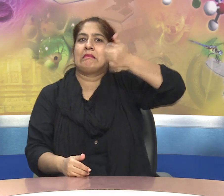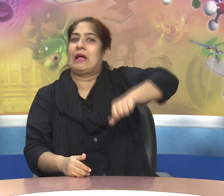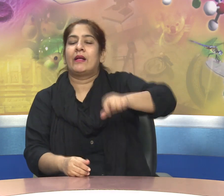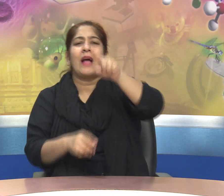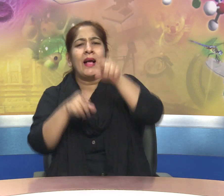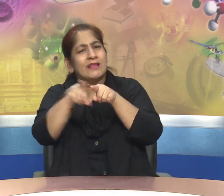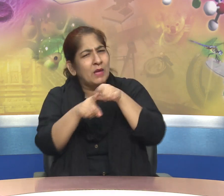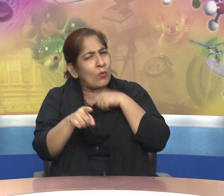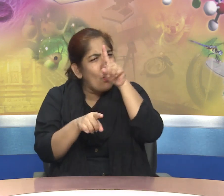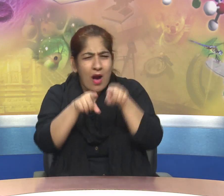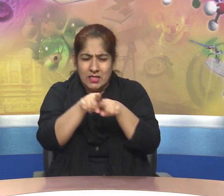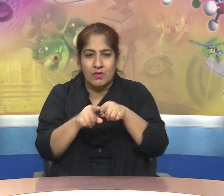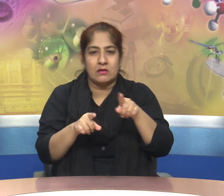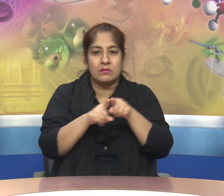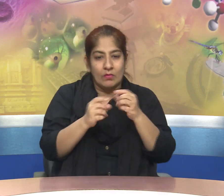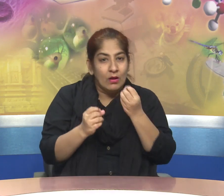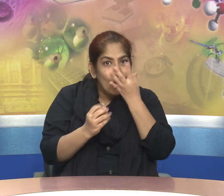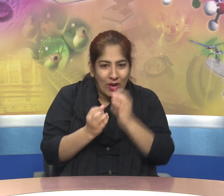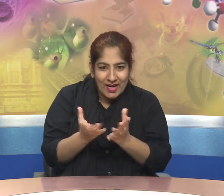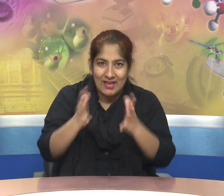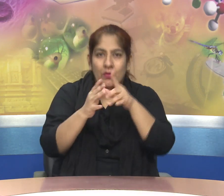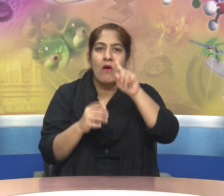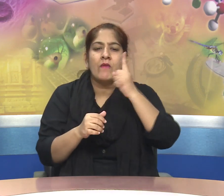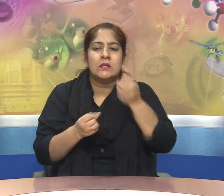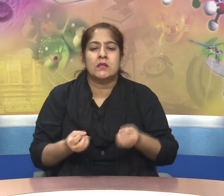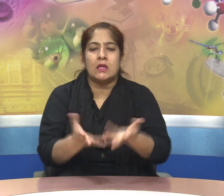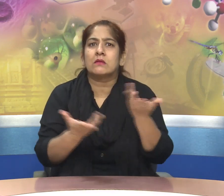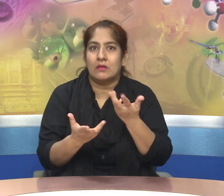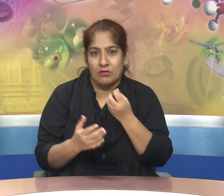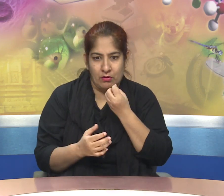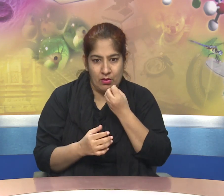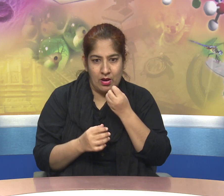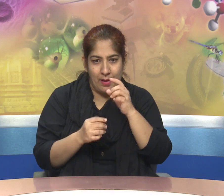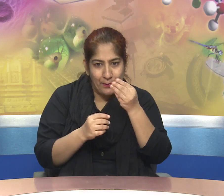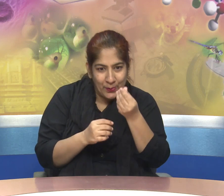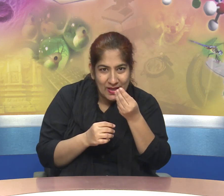just get confused. I will explain you with one example.